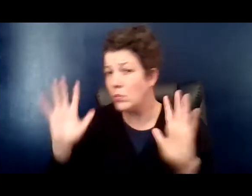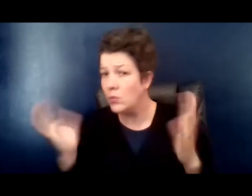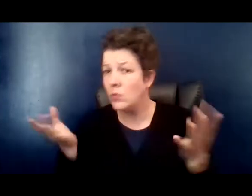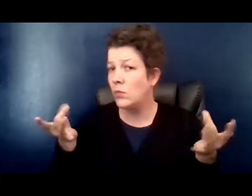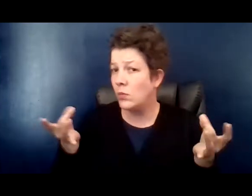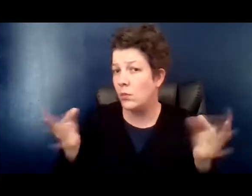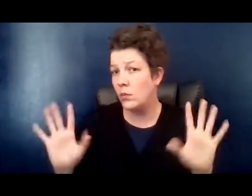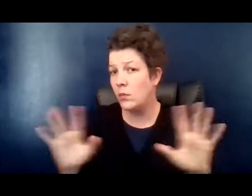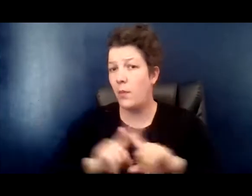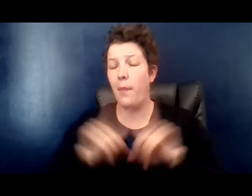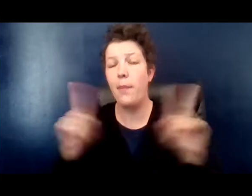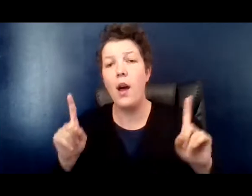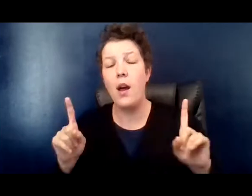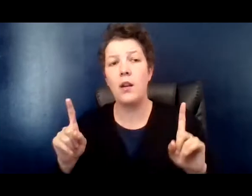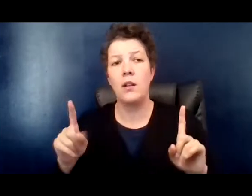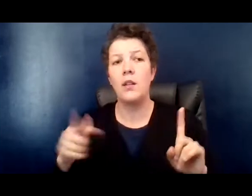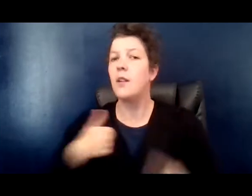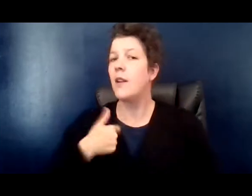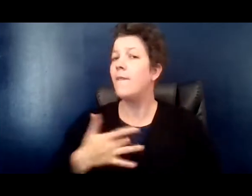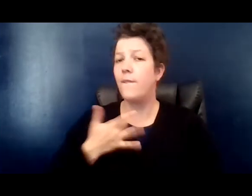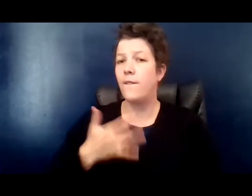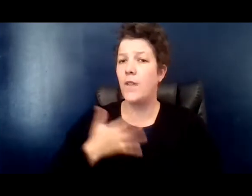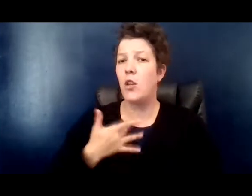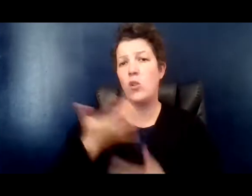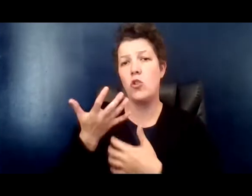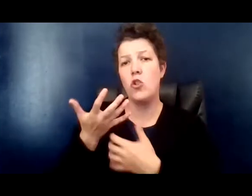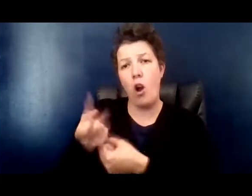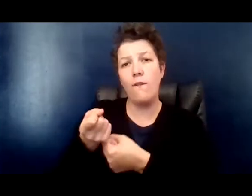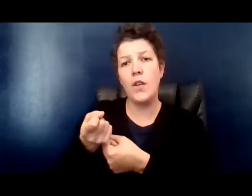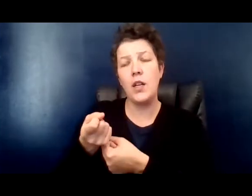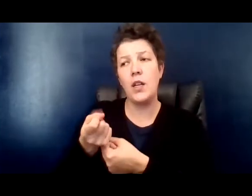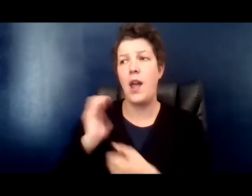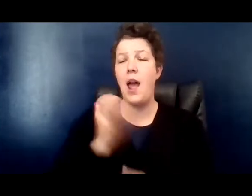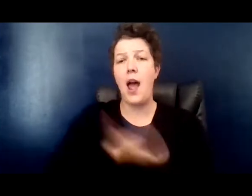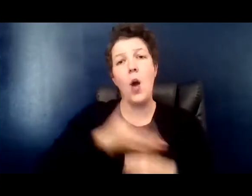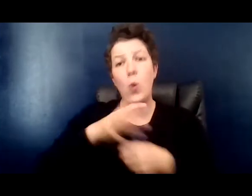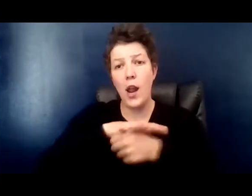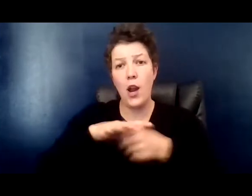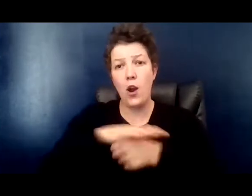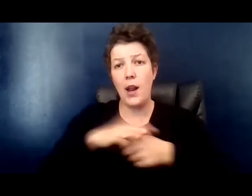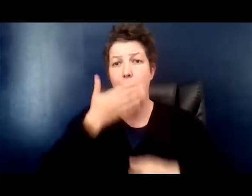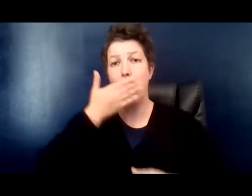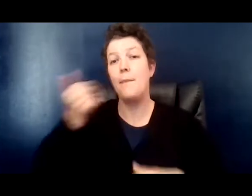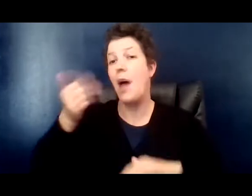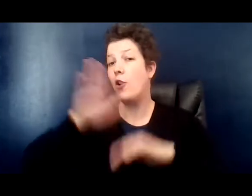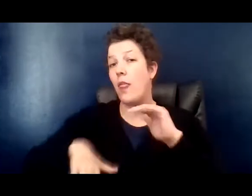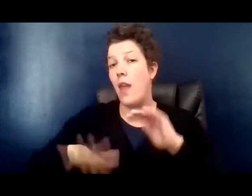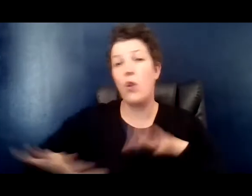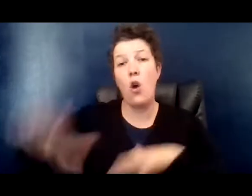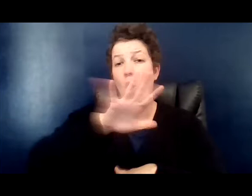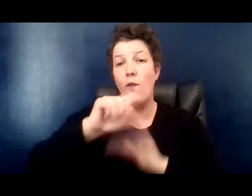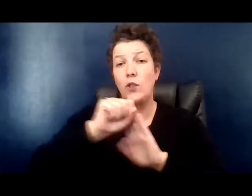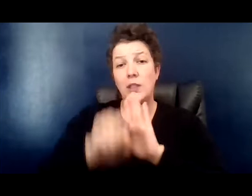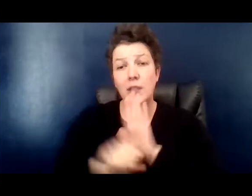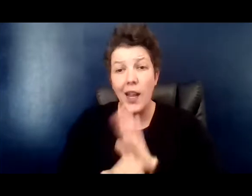doing, better than the average in the state, better than obviously the average in the country, and I think